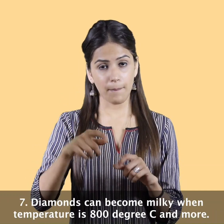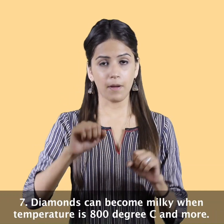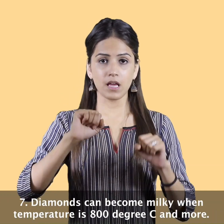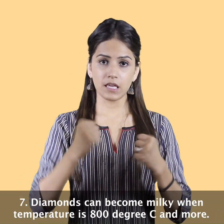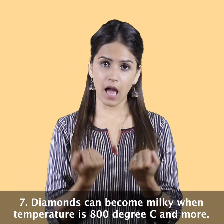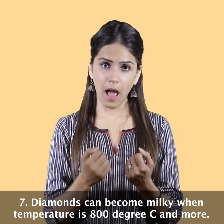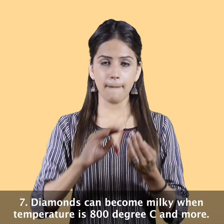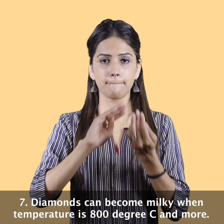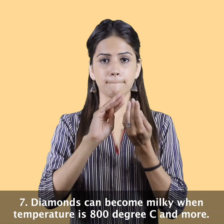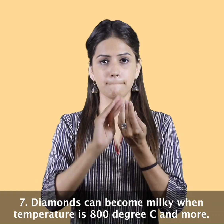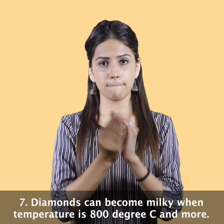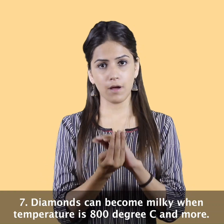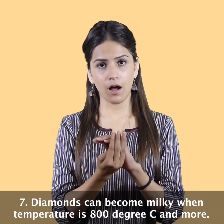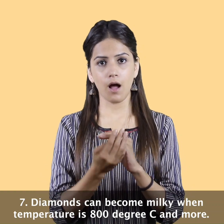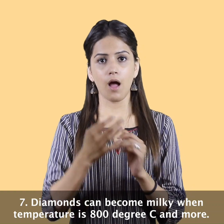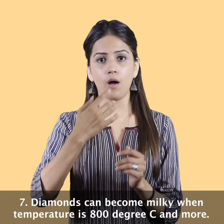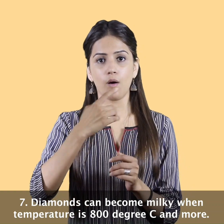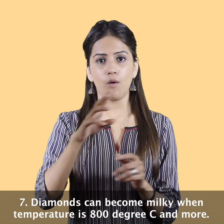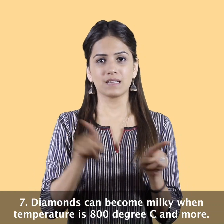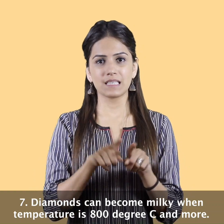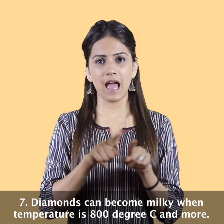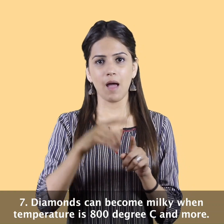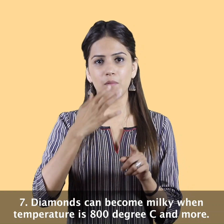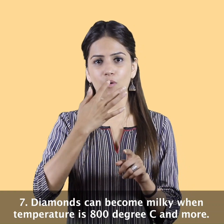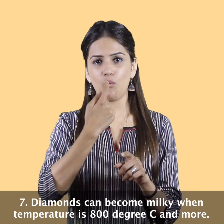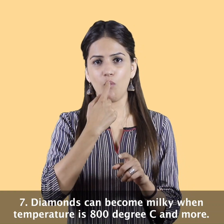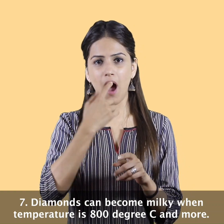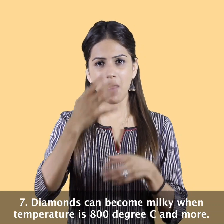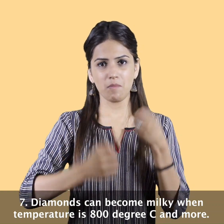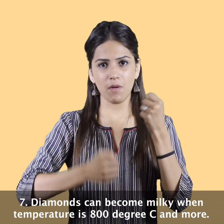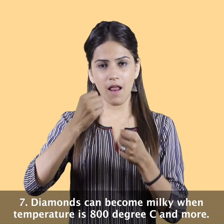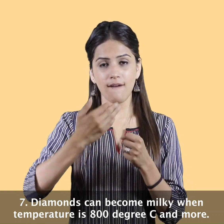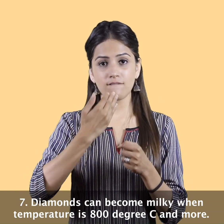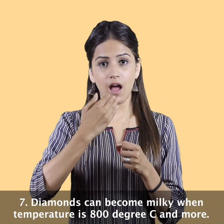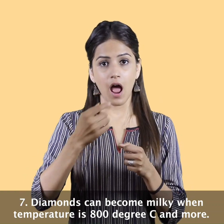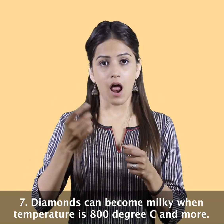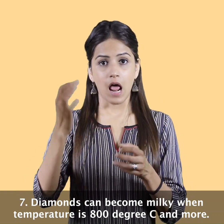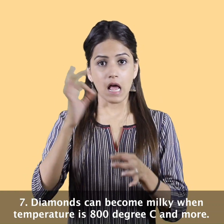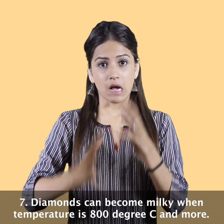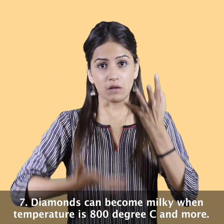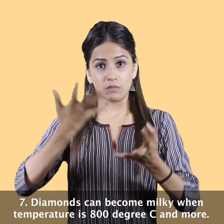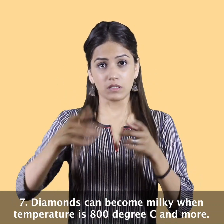Diamonds can become milky when temperature is 800 degrees Celsius and more.